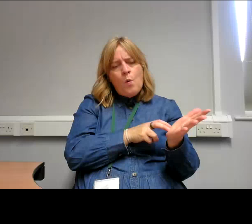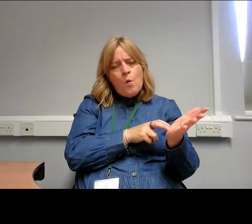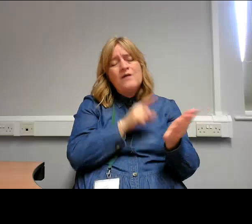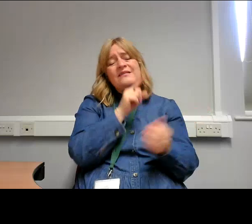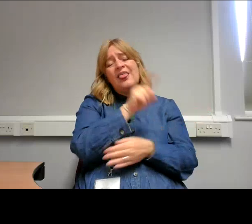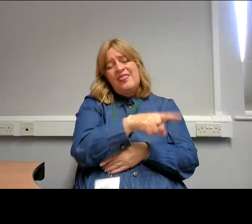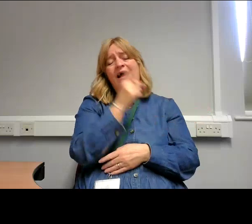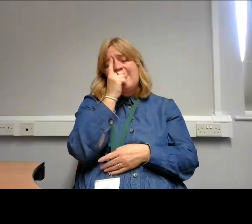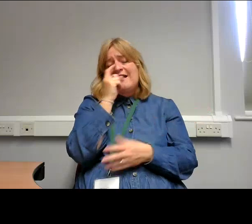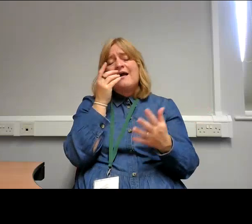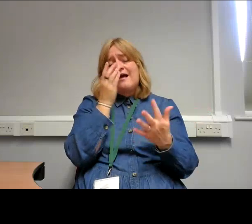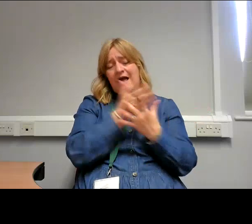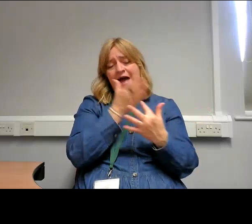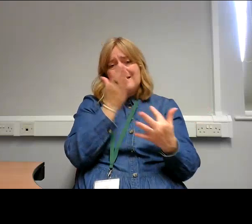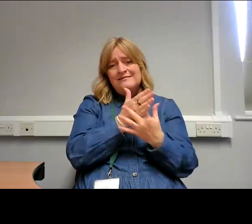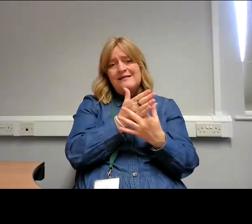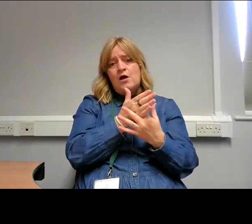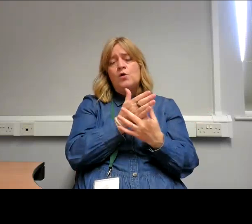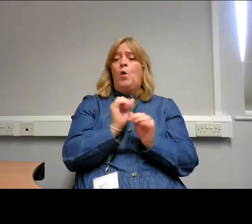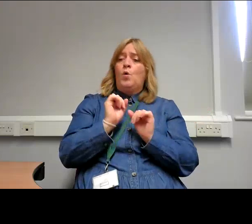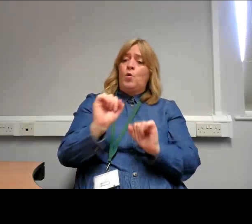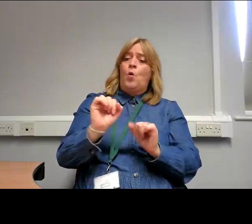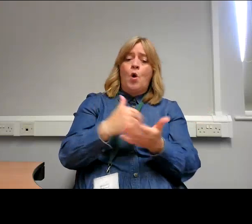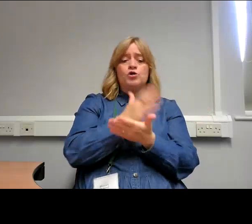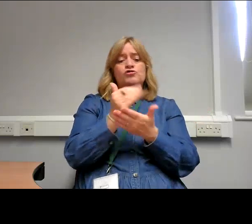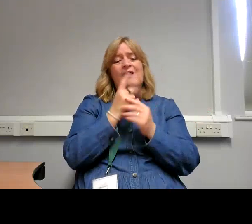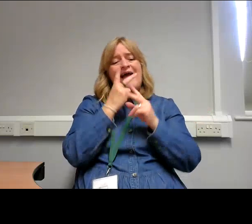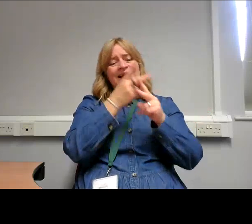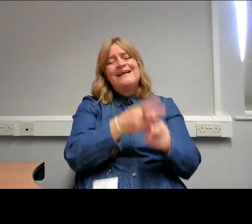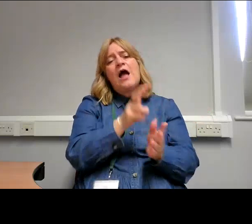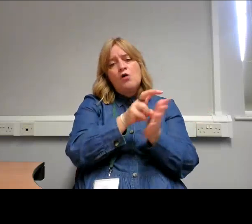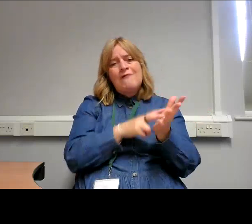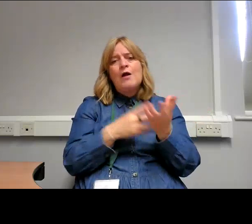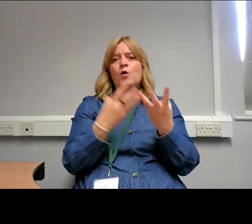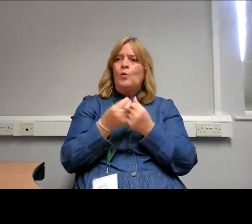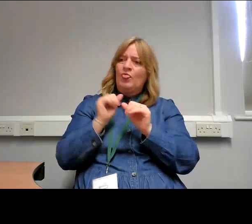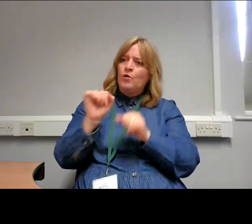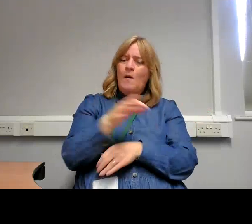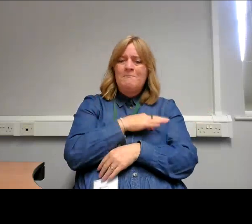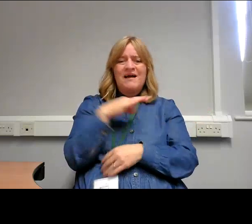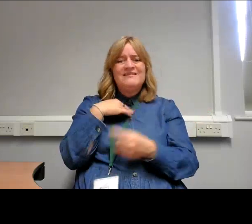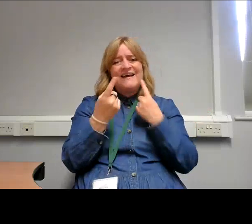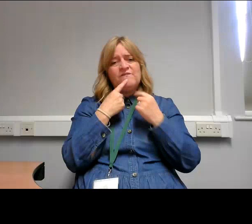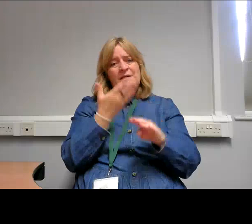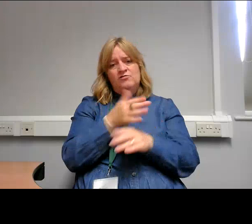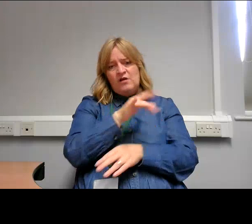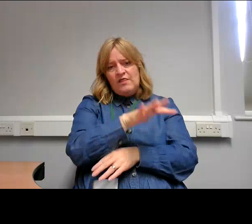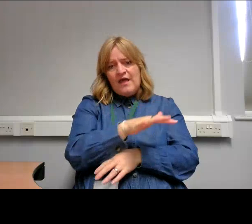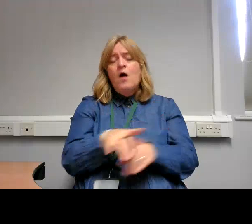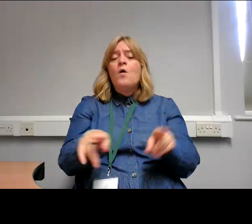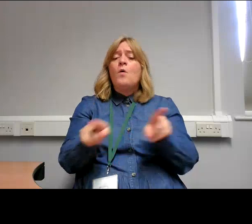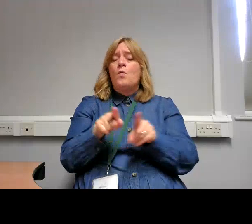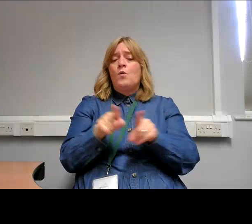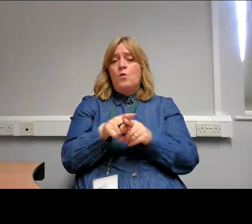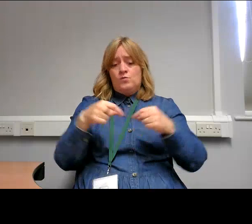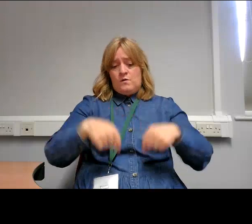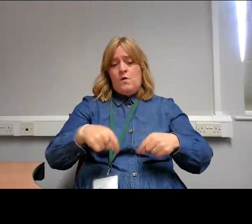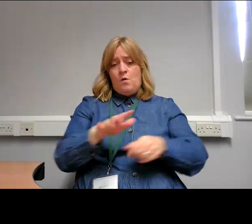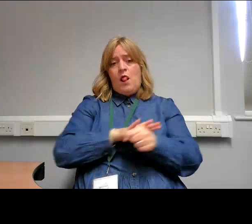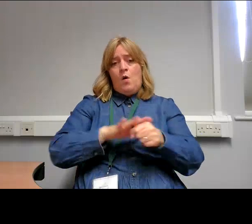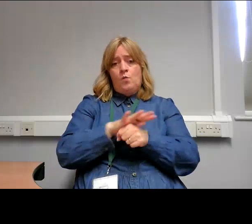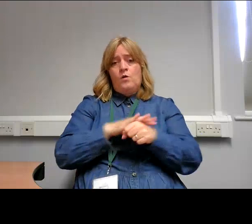see your shared care record with medical information on that. There's also a Derbyshire, so a local Derbyshire shared care